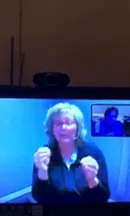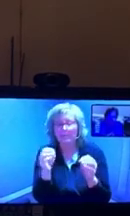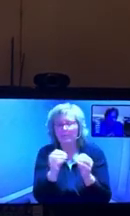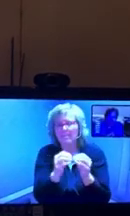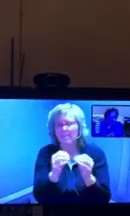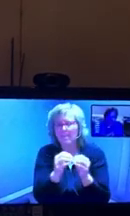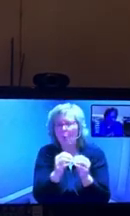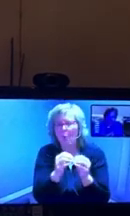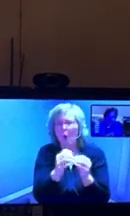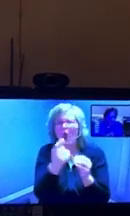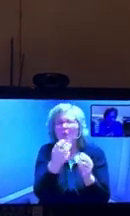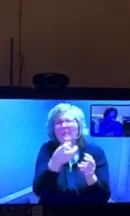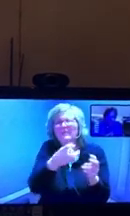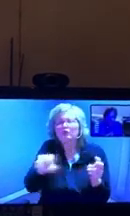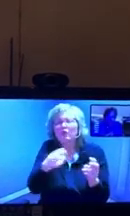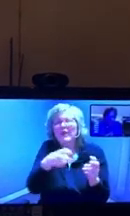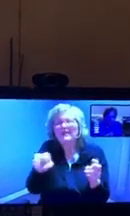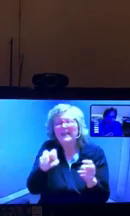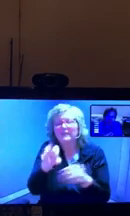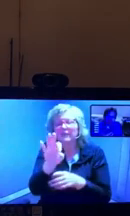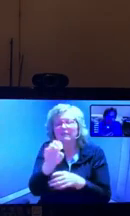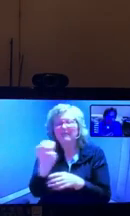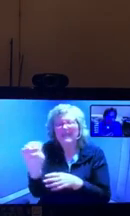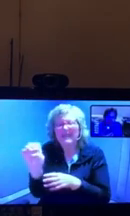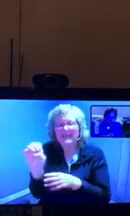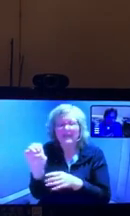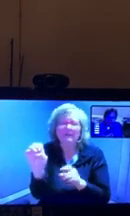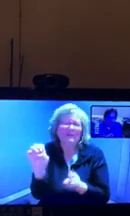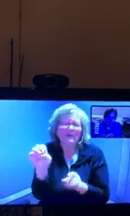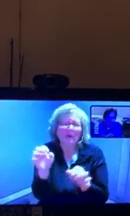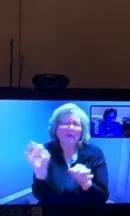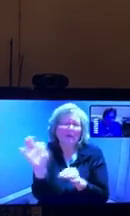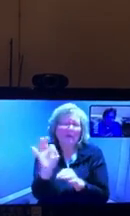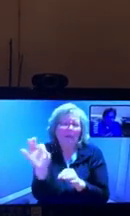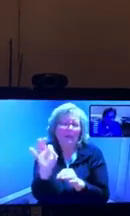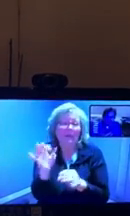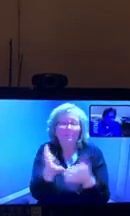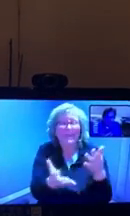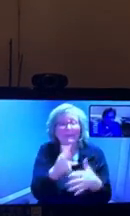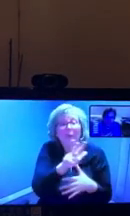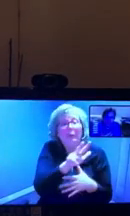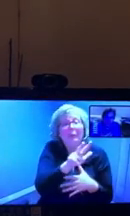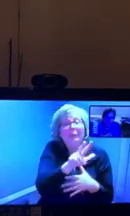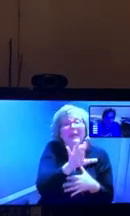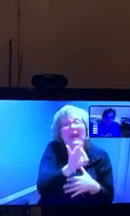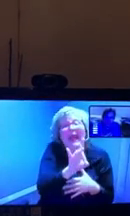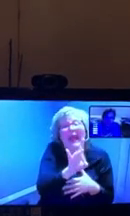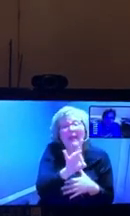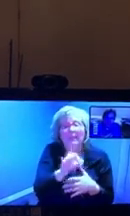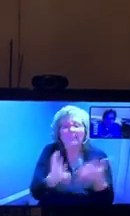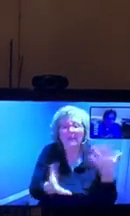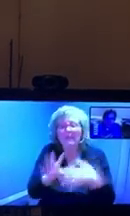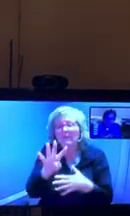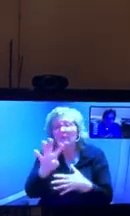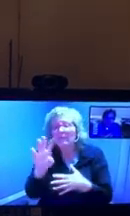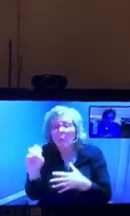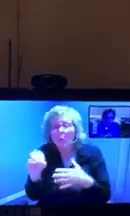bit of a transaction fee and all that. It's minor, so you may end up having $38 or $40. Get together with the person that got you on this